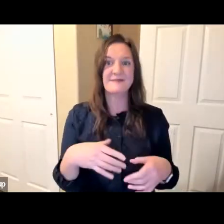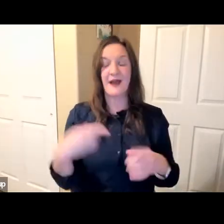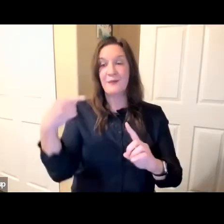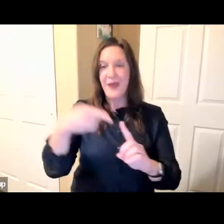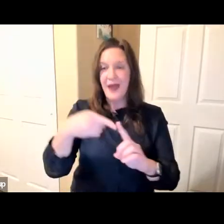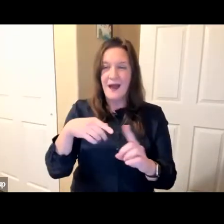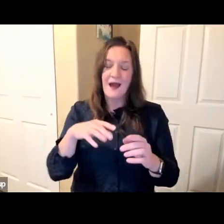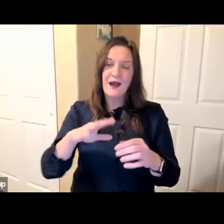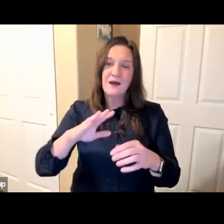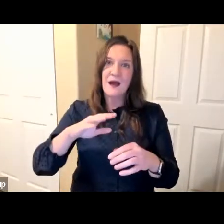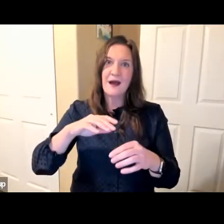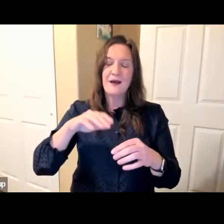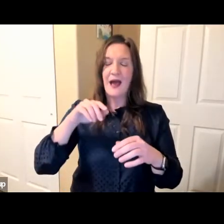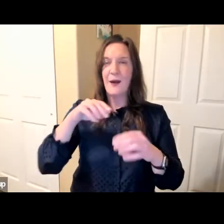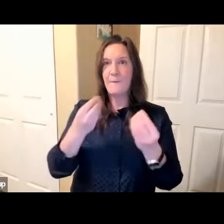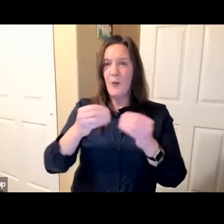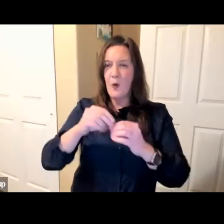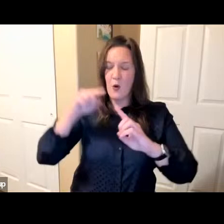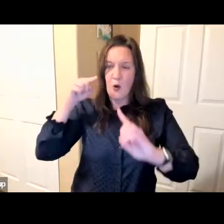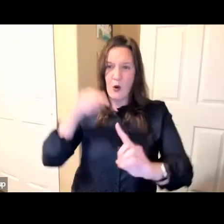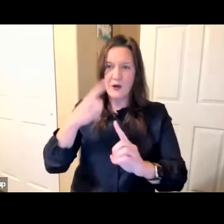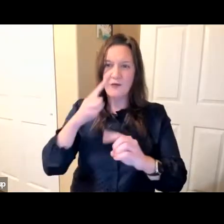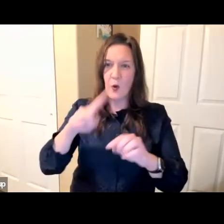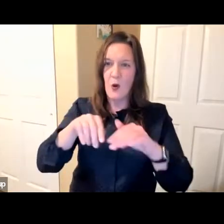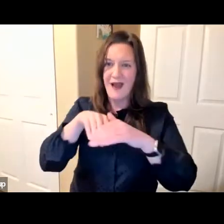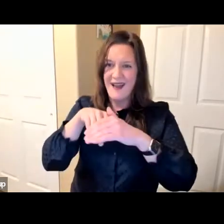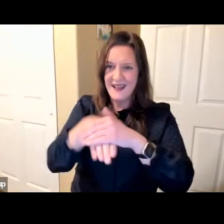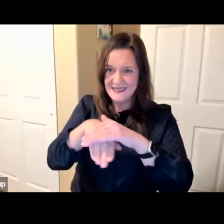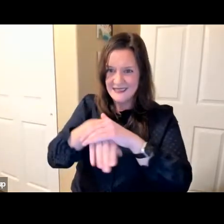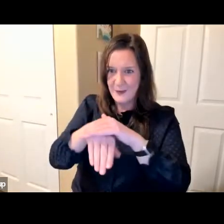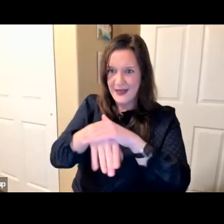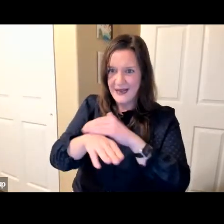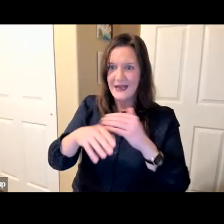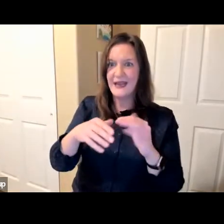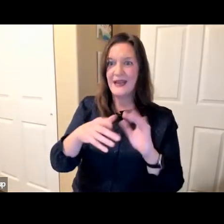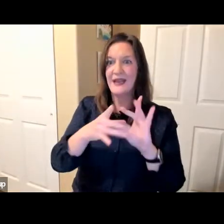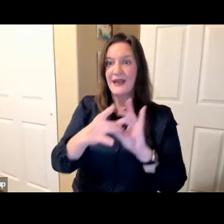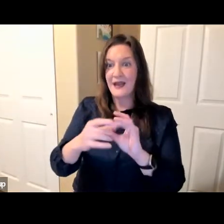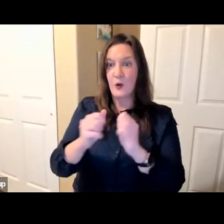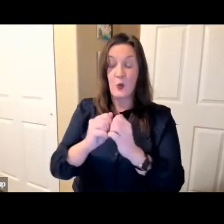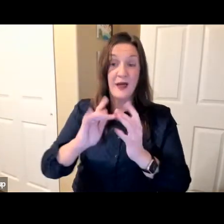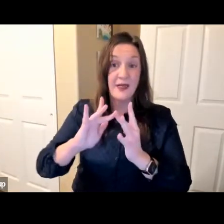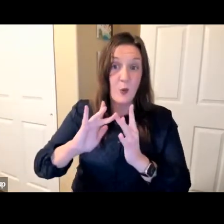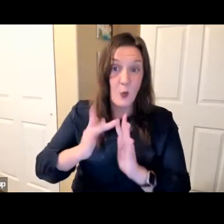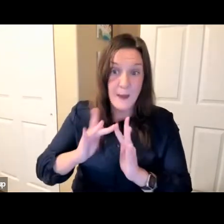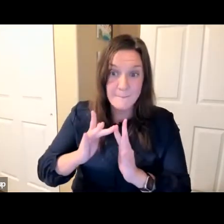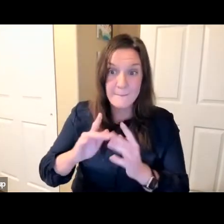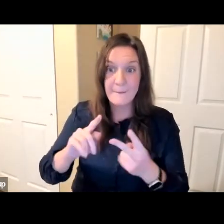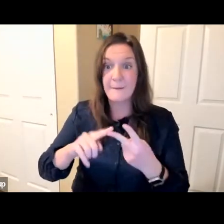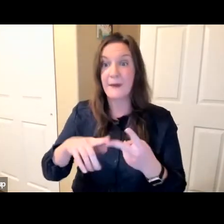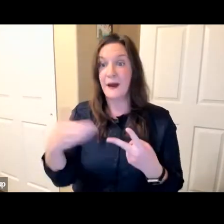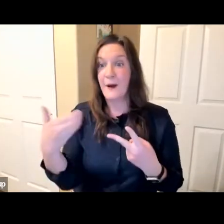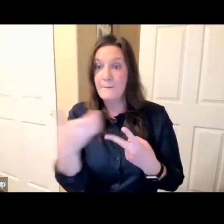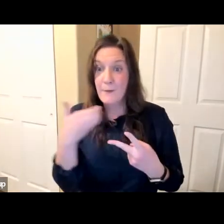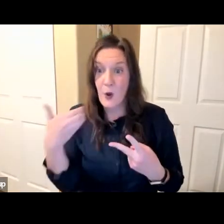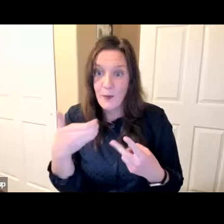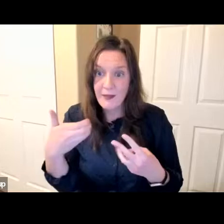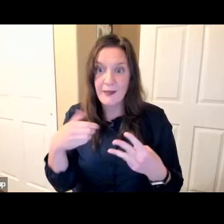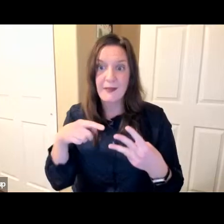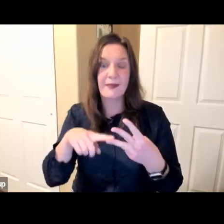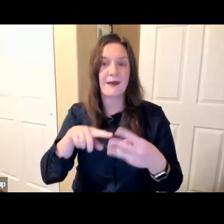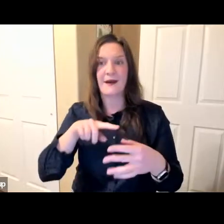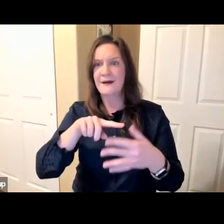the organizations who will be providing comments, more specifically comments regarding